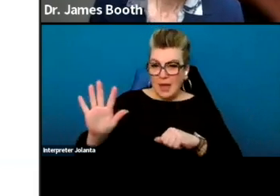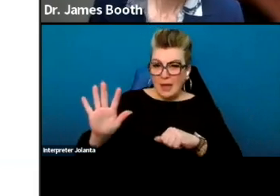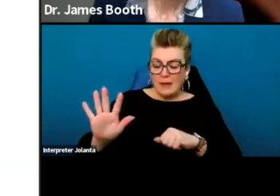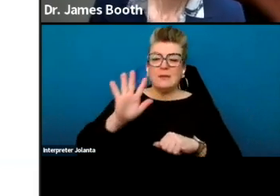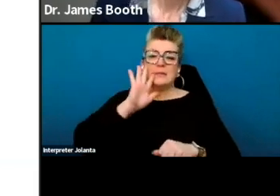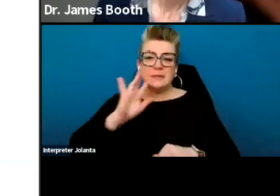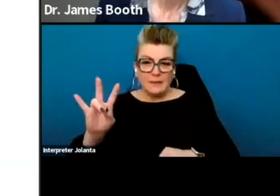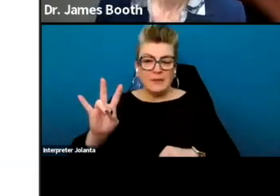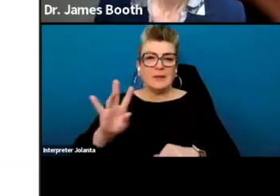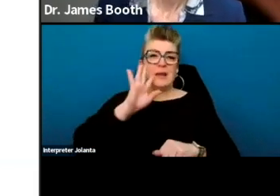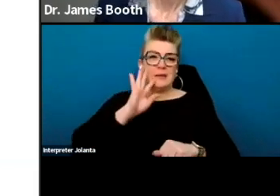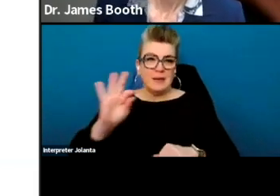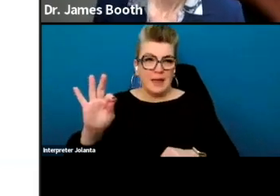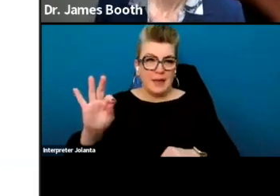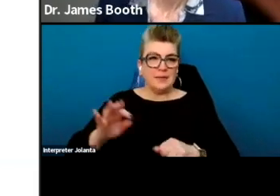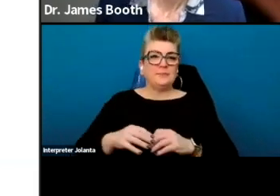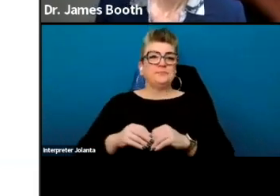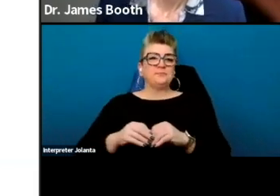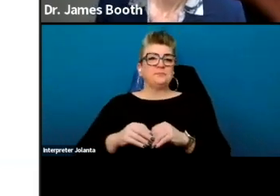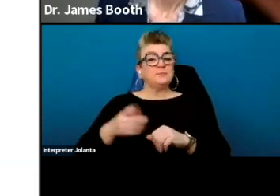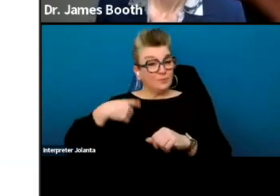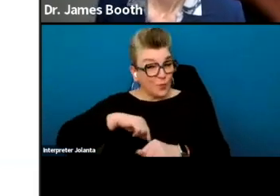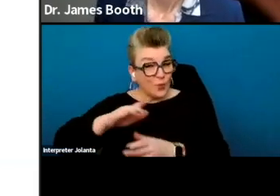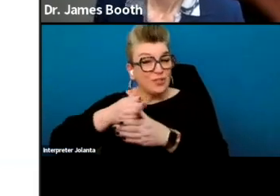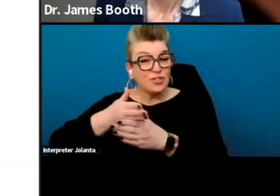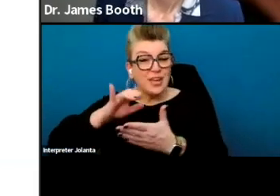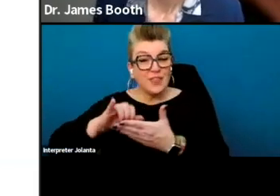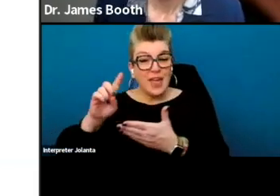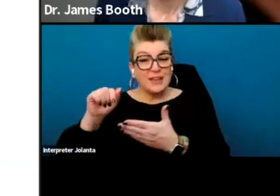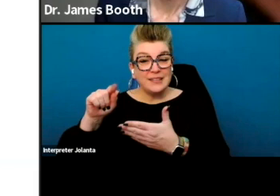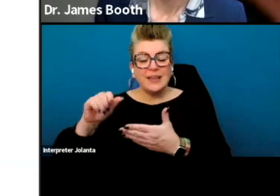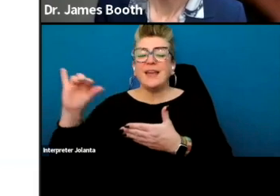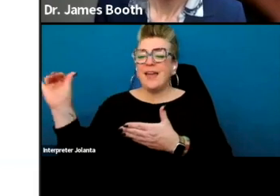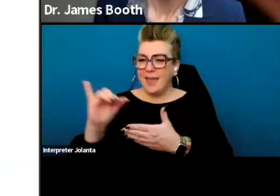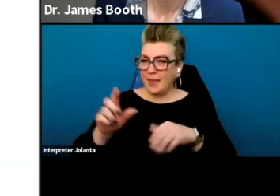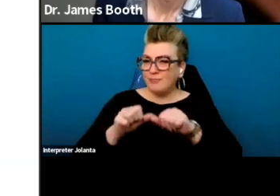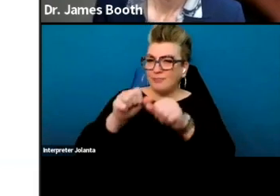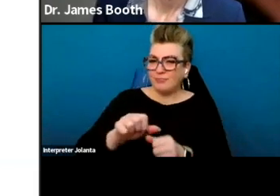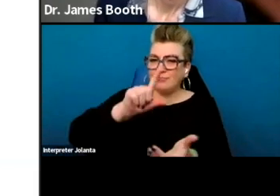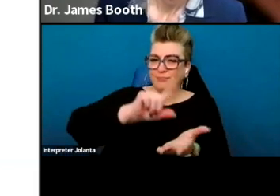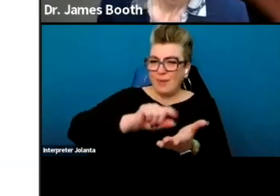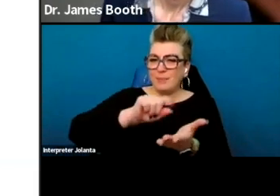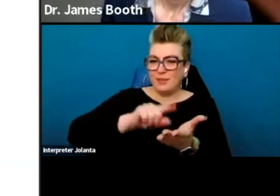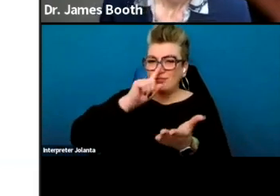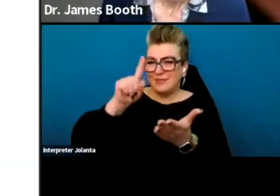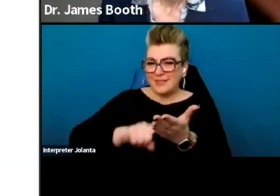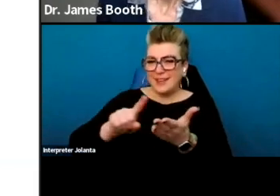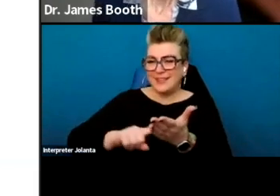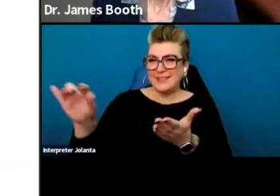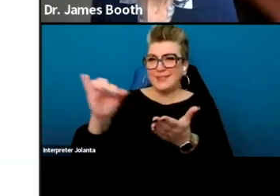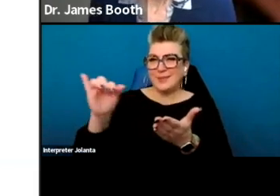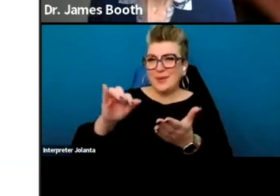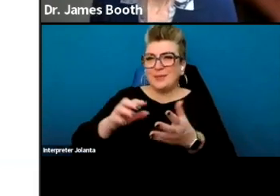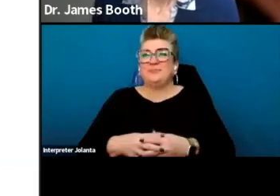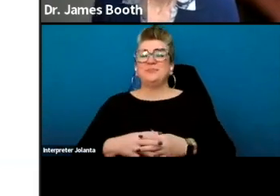Yeah, we've shared this data, but we continue to publish studies on it.